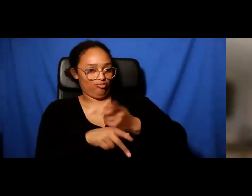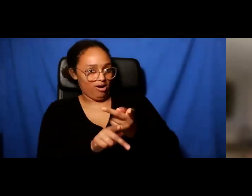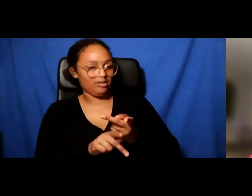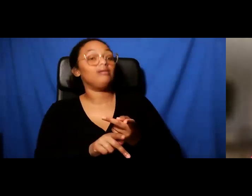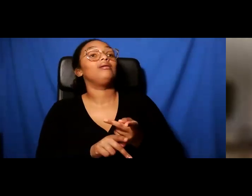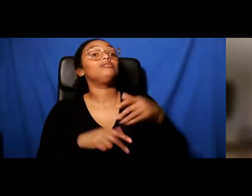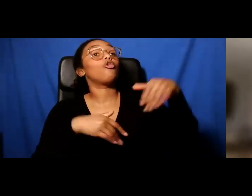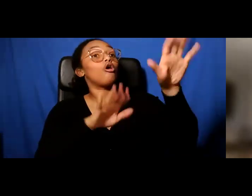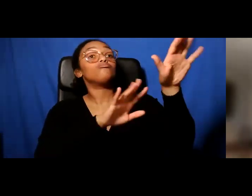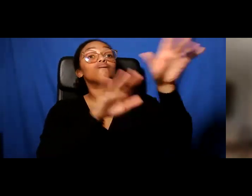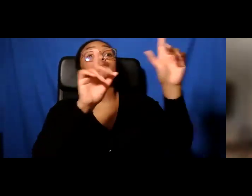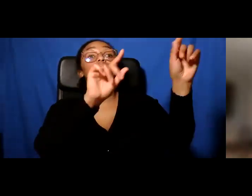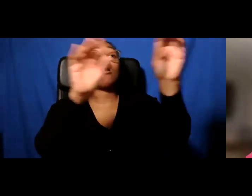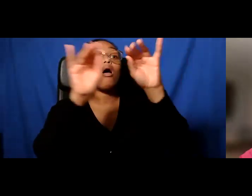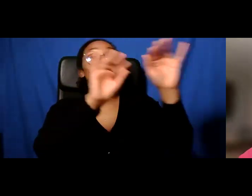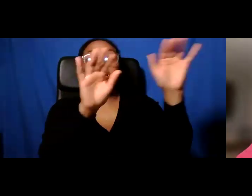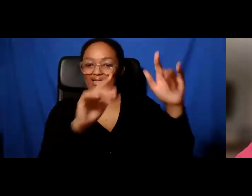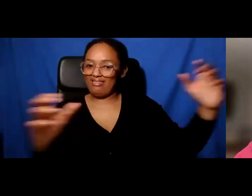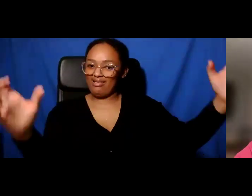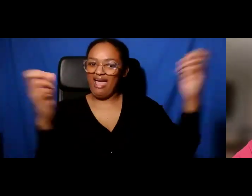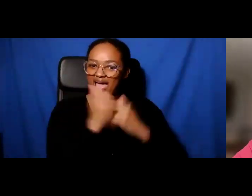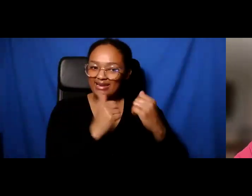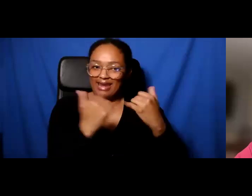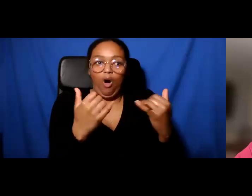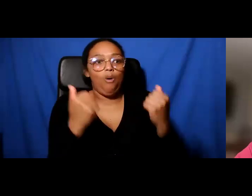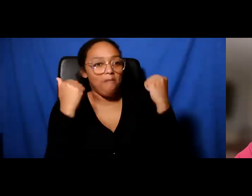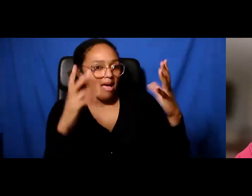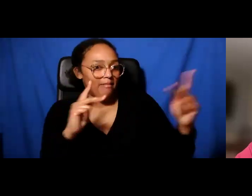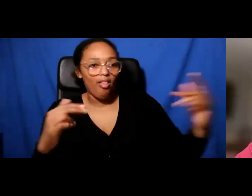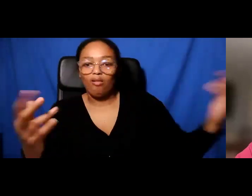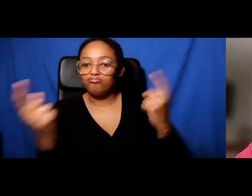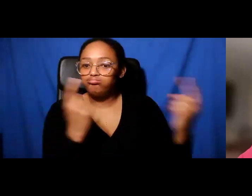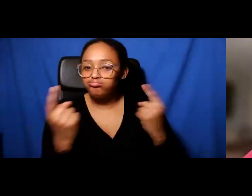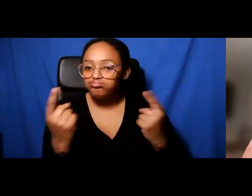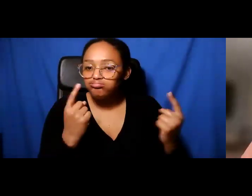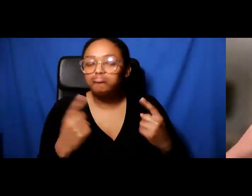to the tent, trying the drinks, and the coach has bought 25